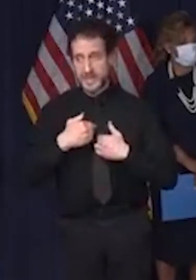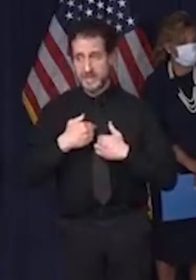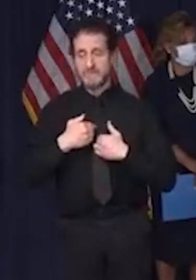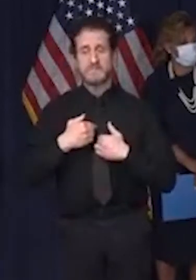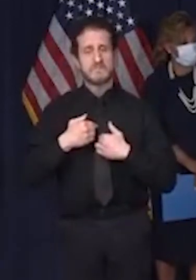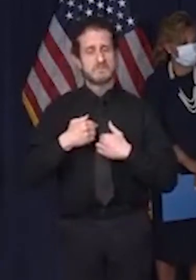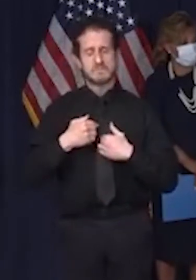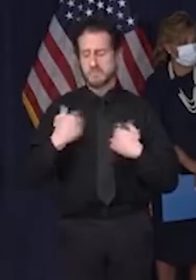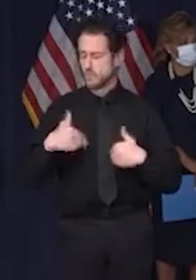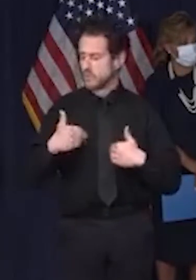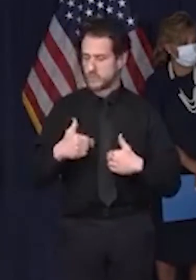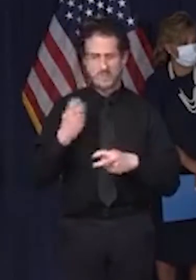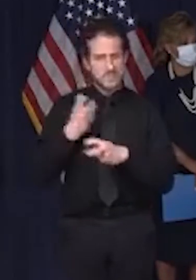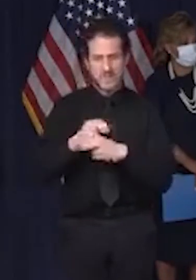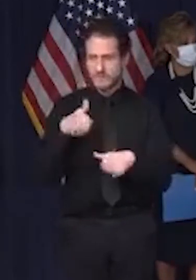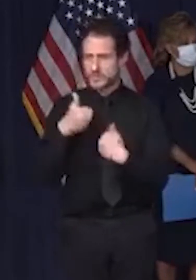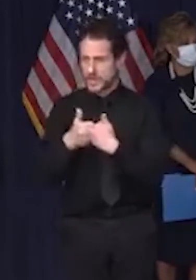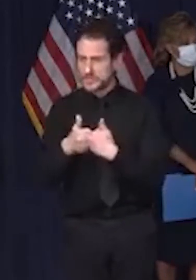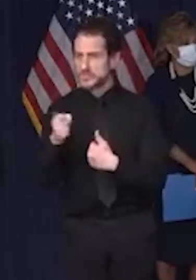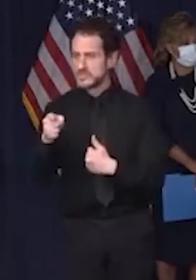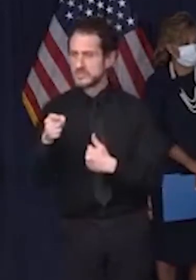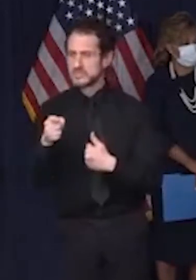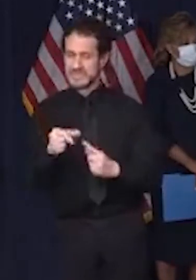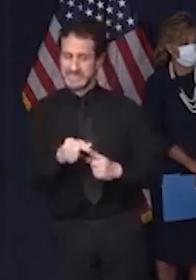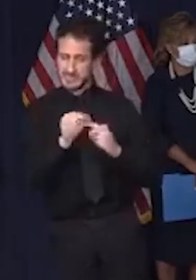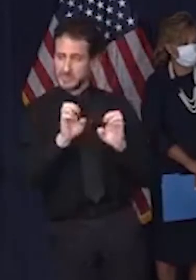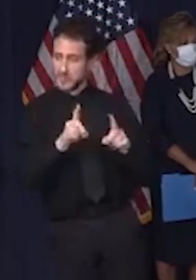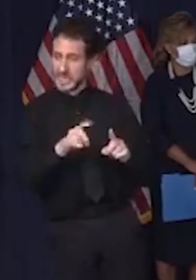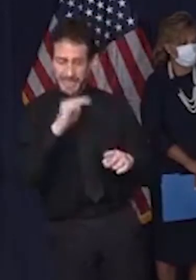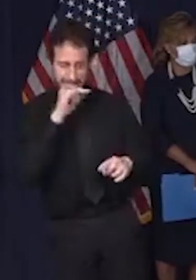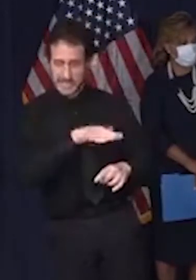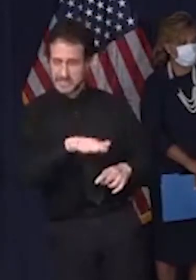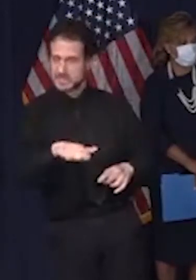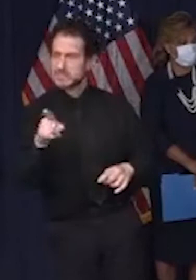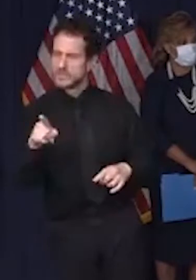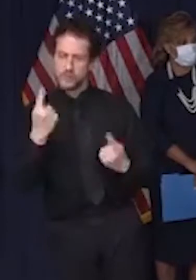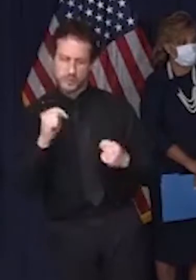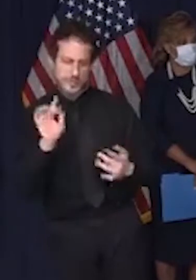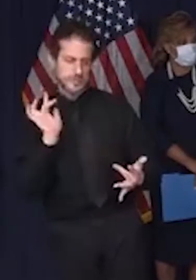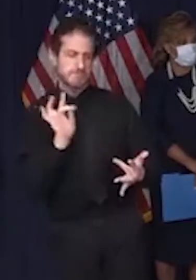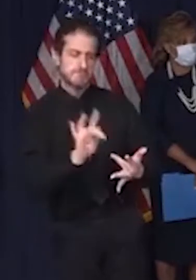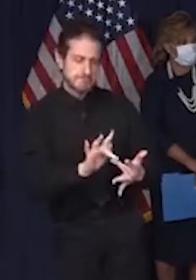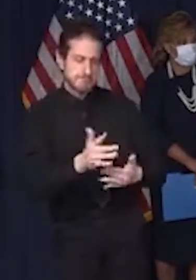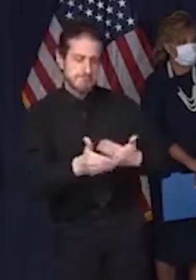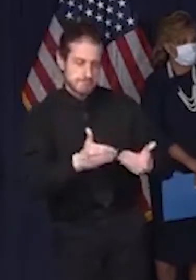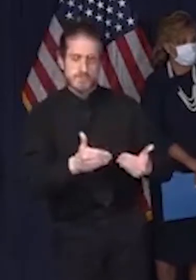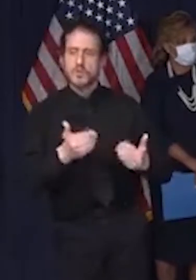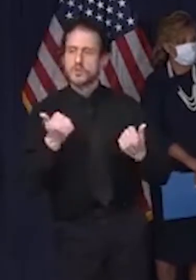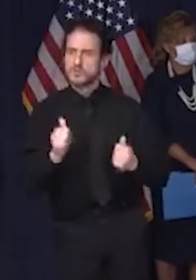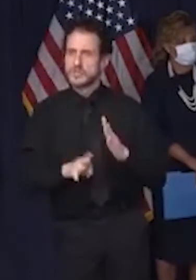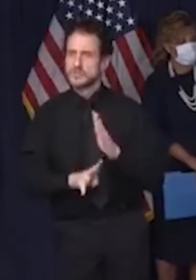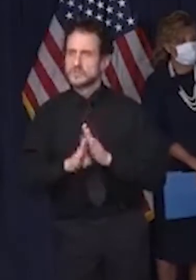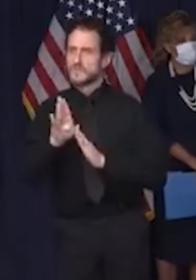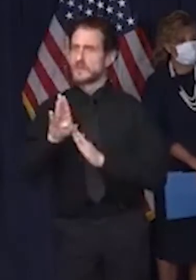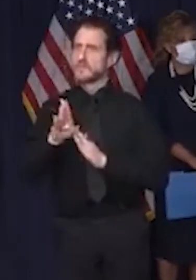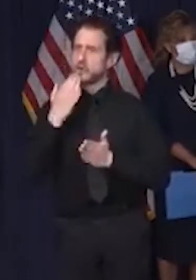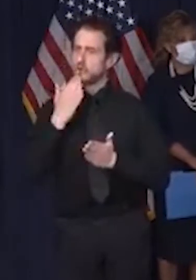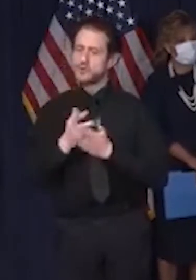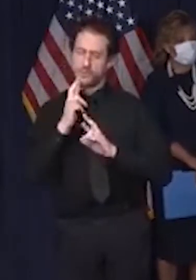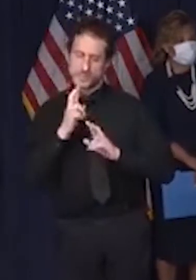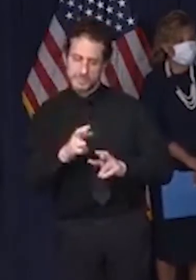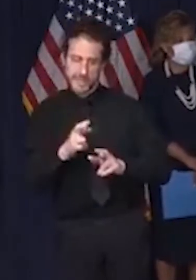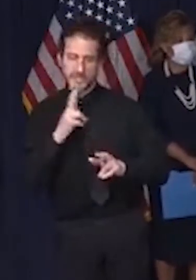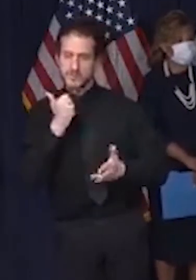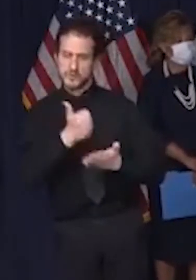making meaningful remote connections with their kids, I know you're working to build a unique response to a unique